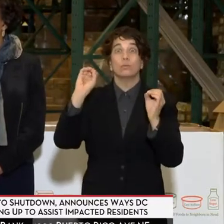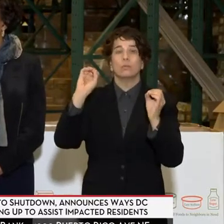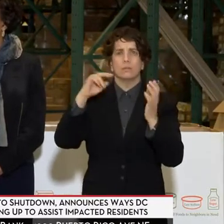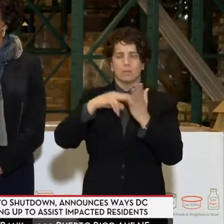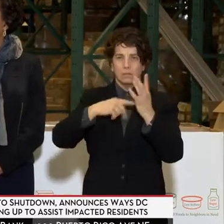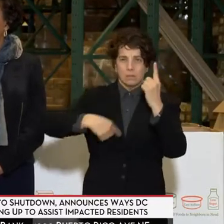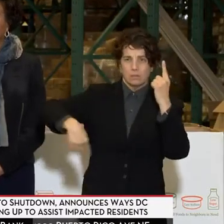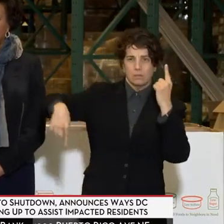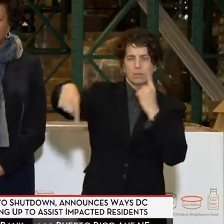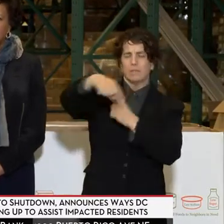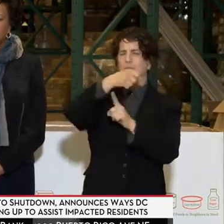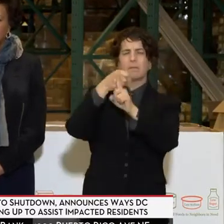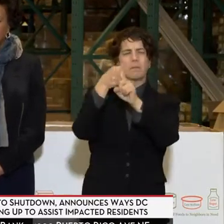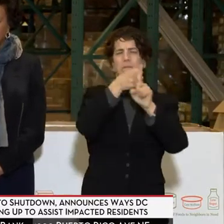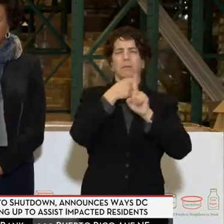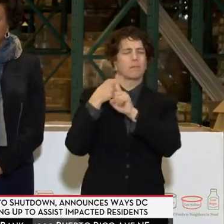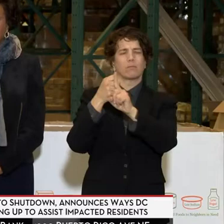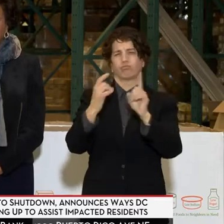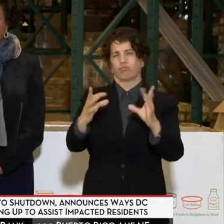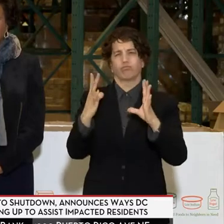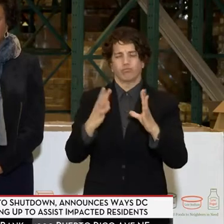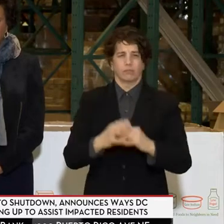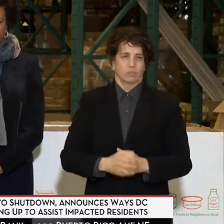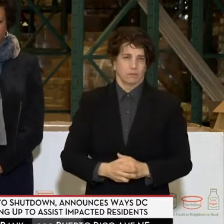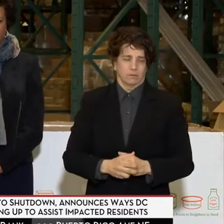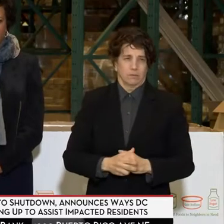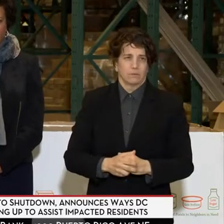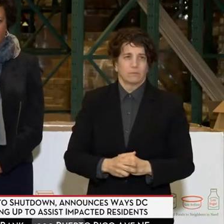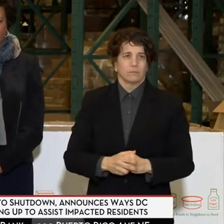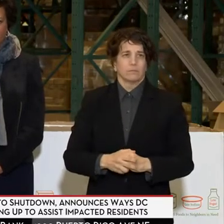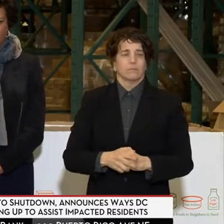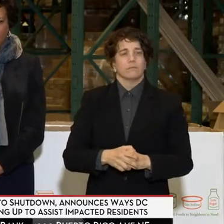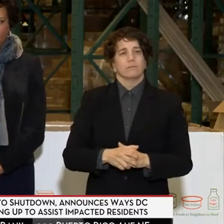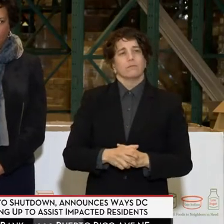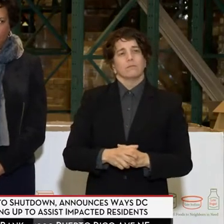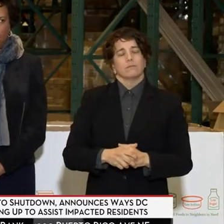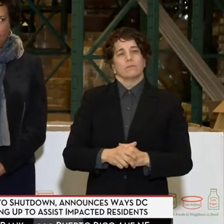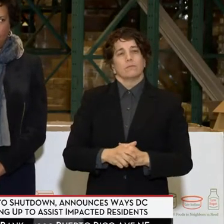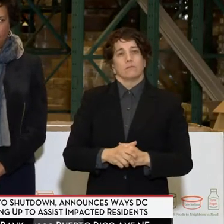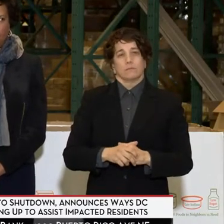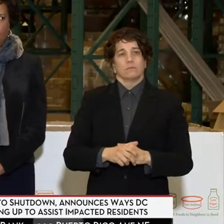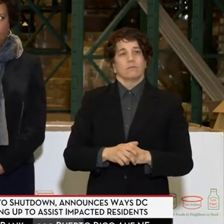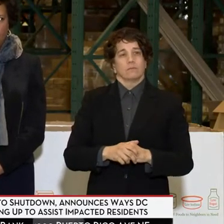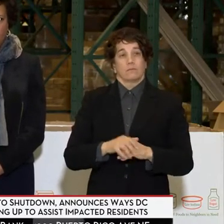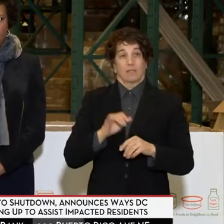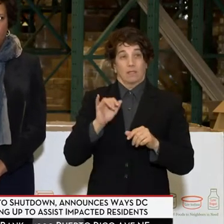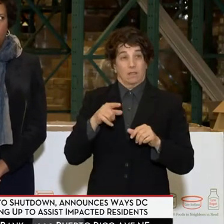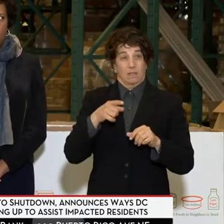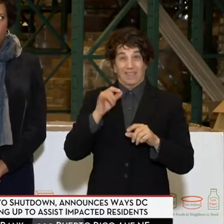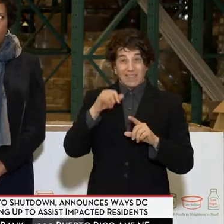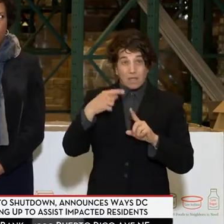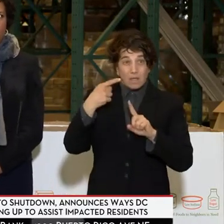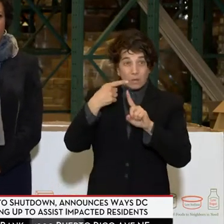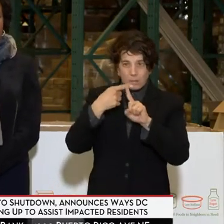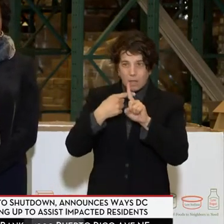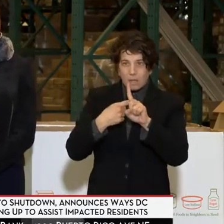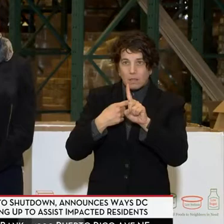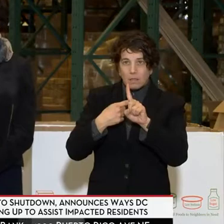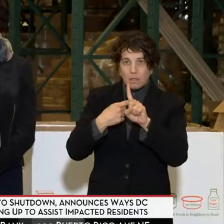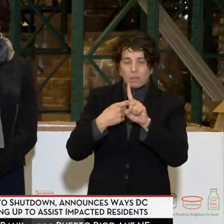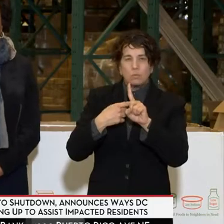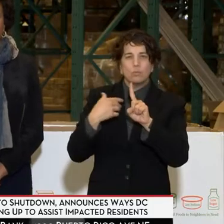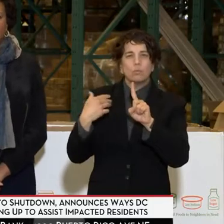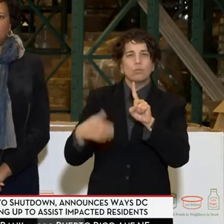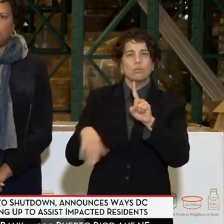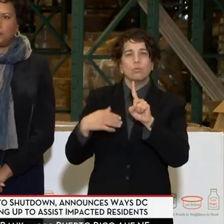workers pay taxes to the District of Columbia. And this is going on for more than a month. I am so